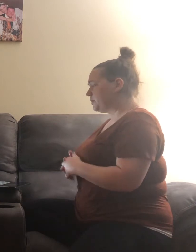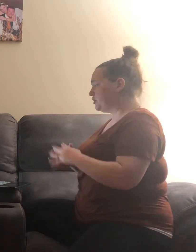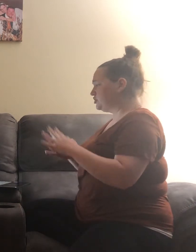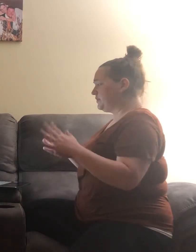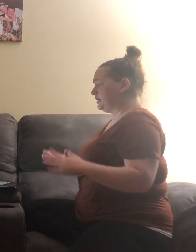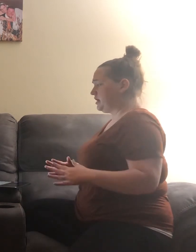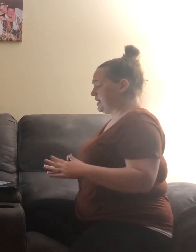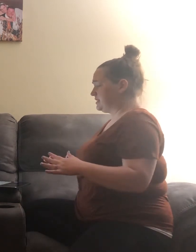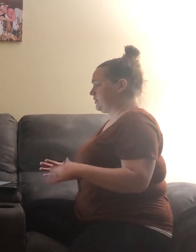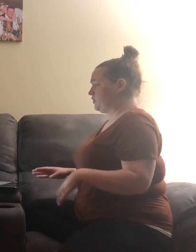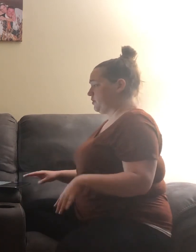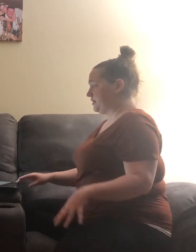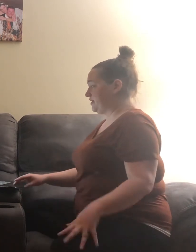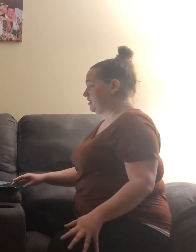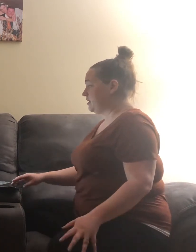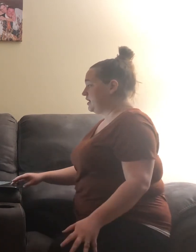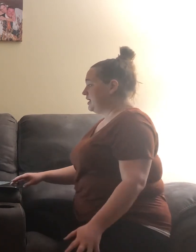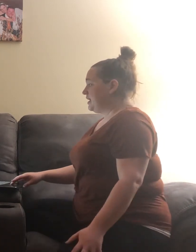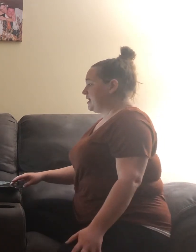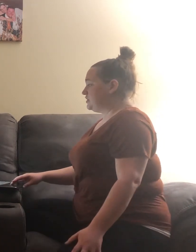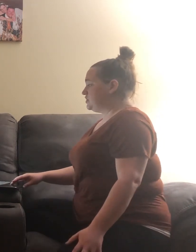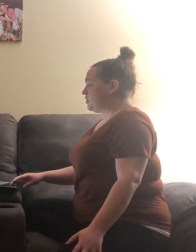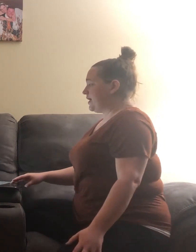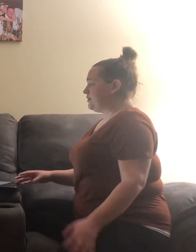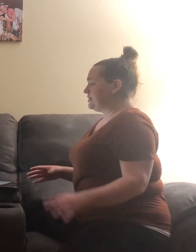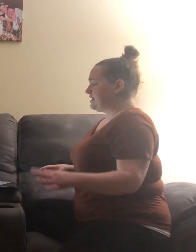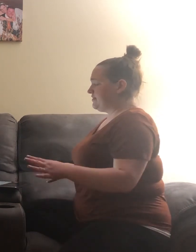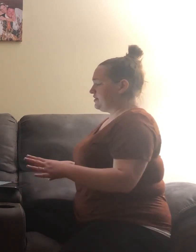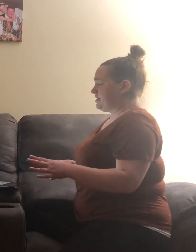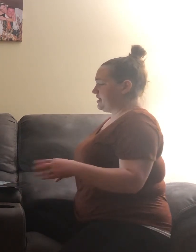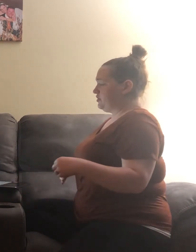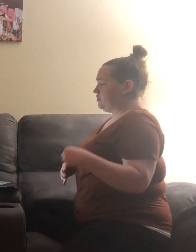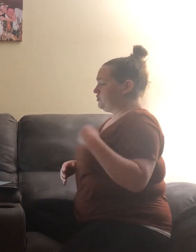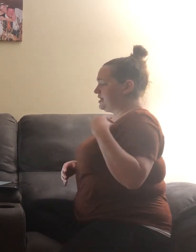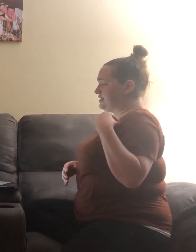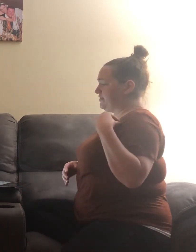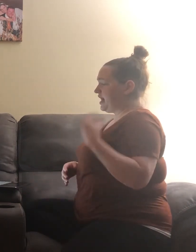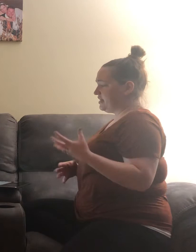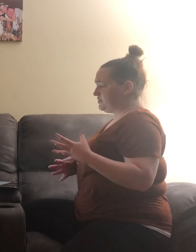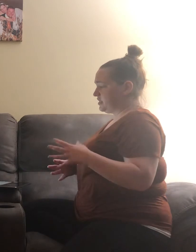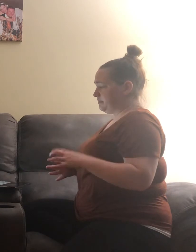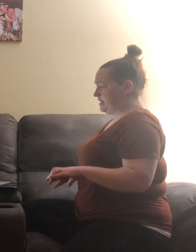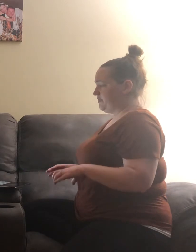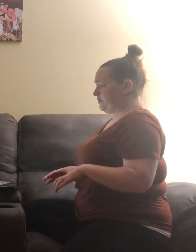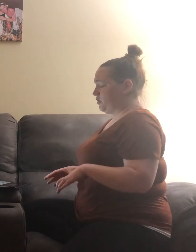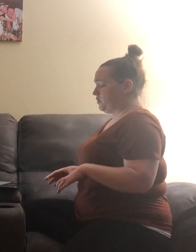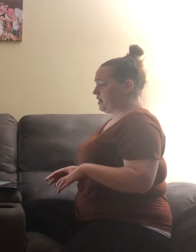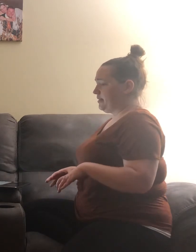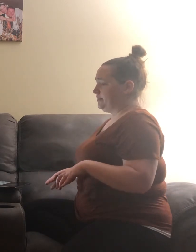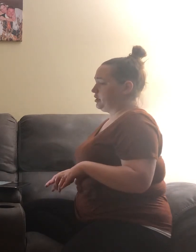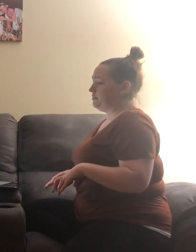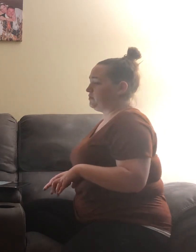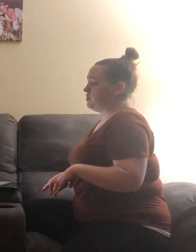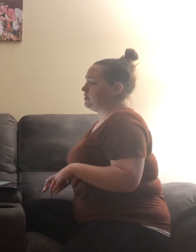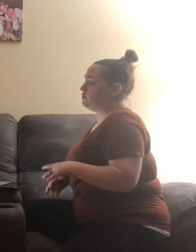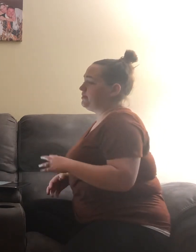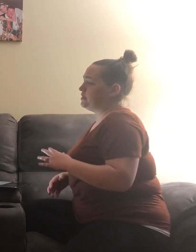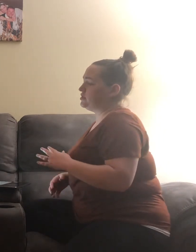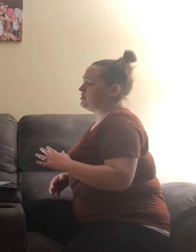to try really hard not to go in there. And so I know, Xavier, that you guys have kind of done the peak flow meter before, and we'll make sure that you guys